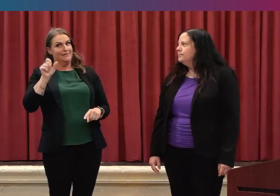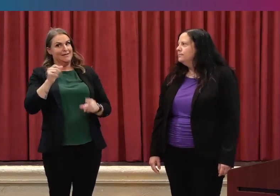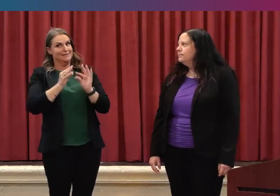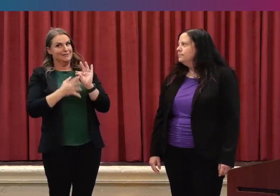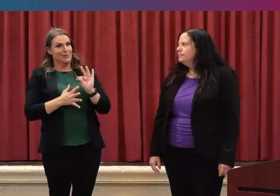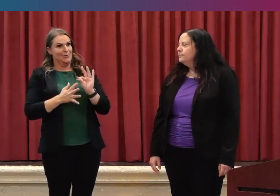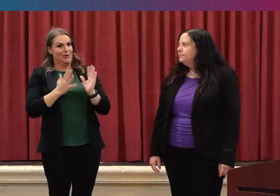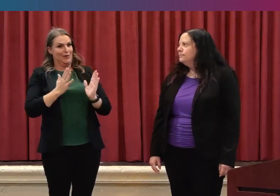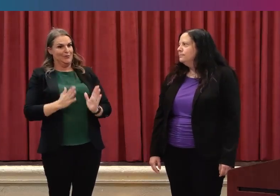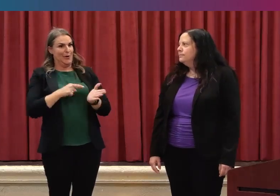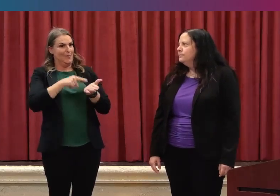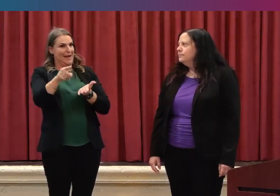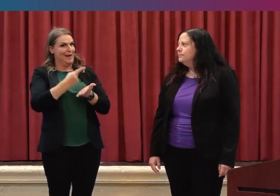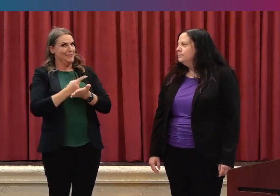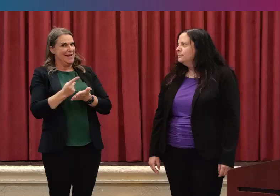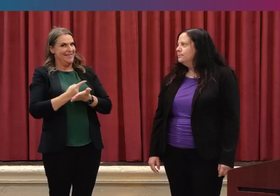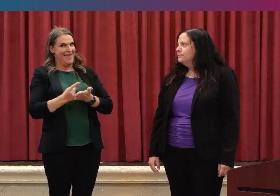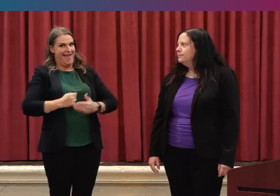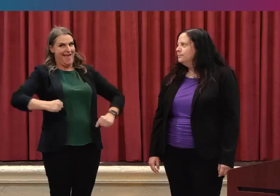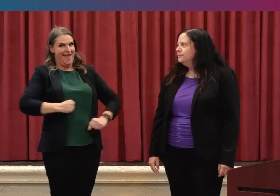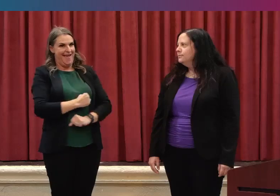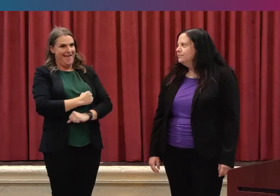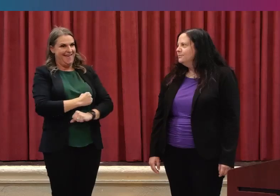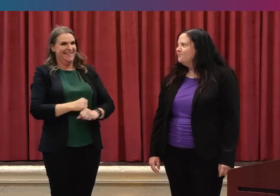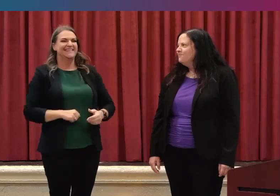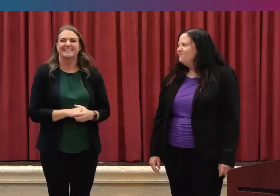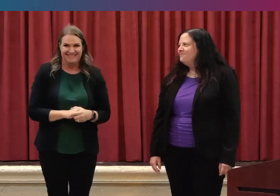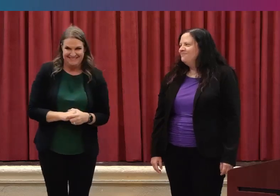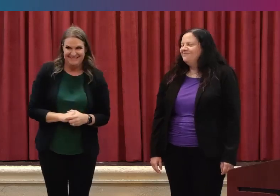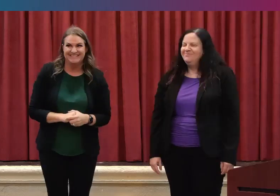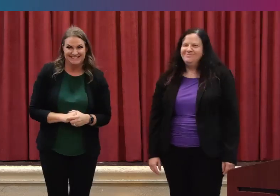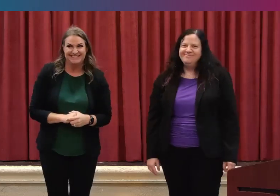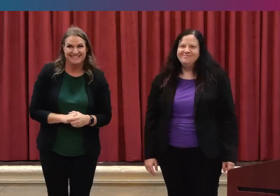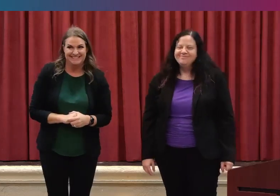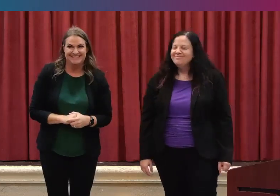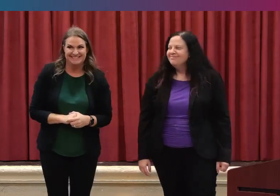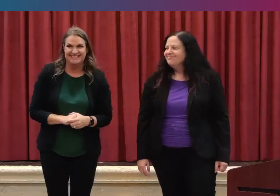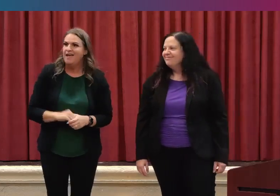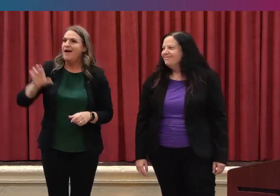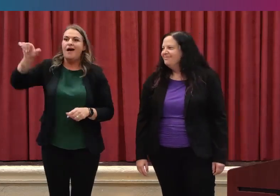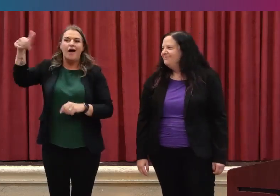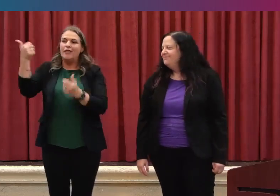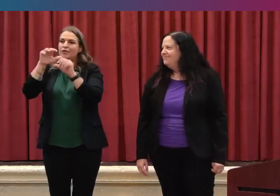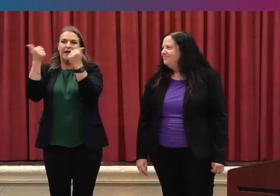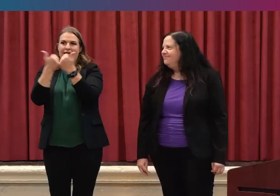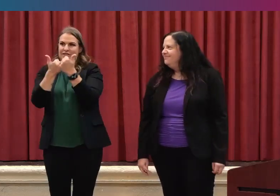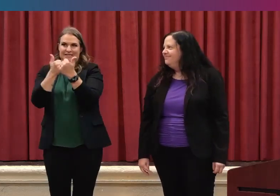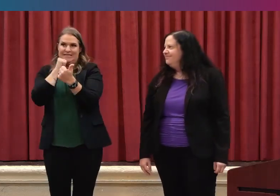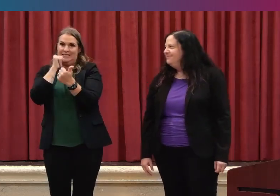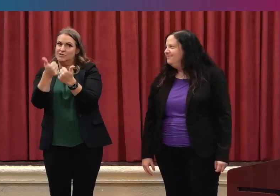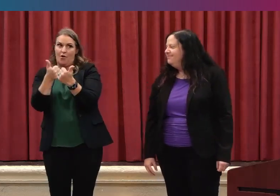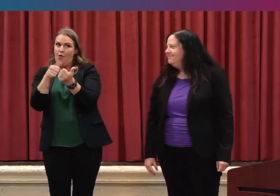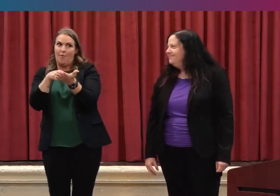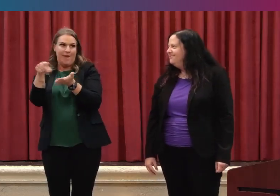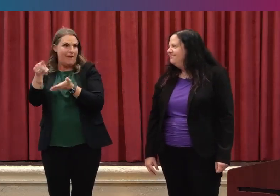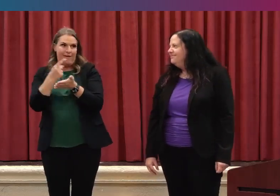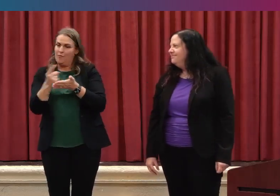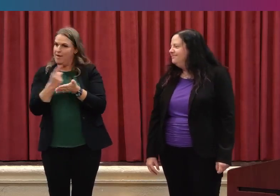goes to payroll. One perk for working with us is that interpreters are paid weekly. Other agencies are